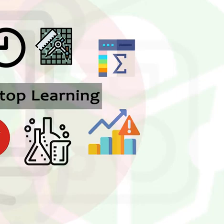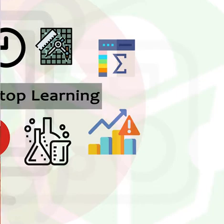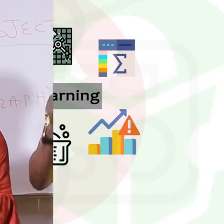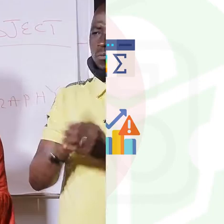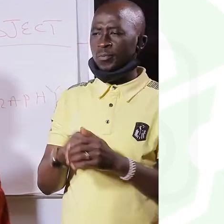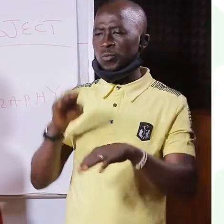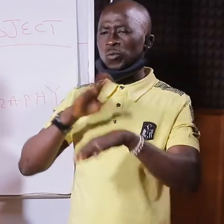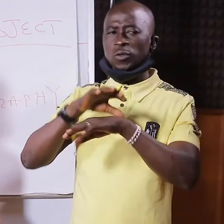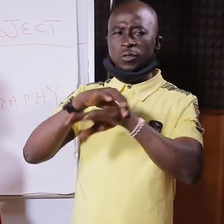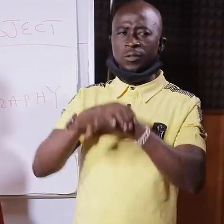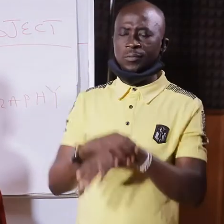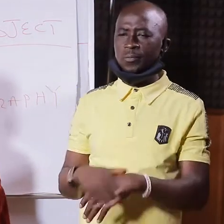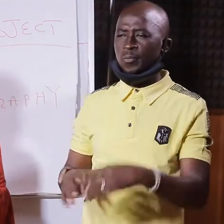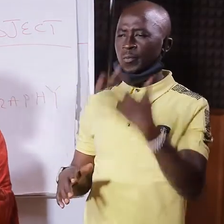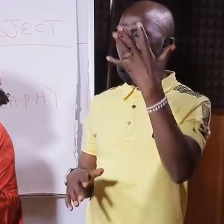Number 5,